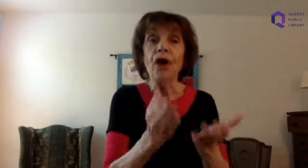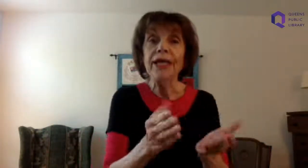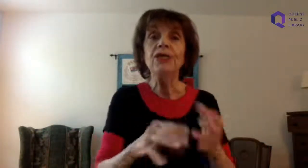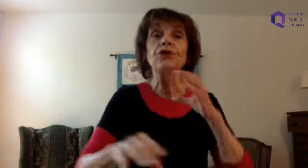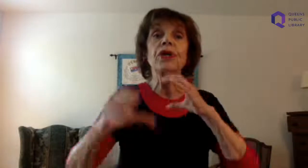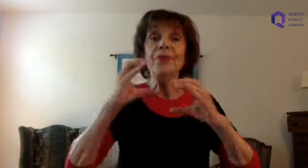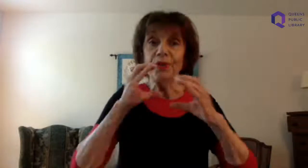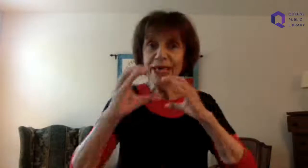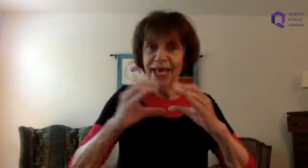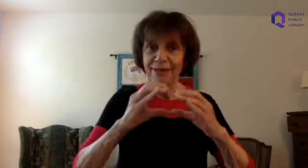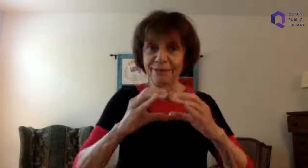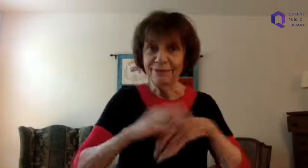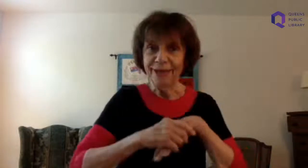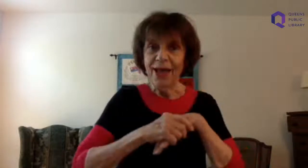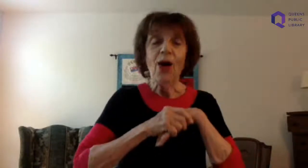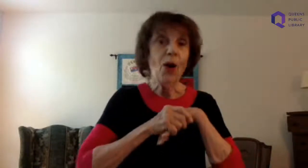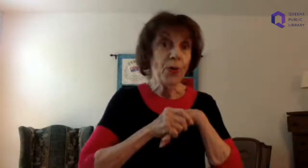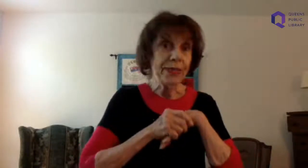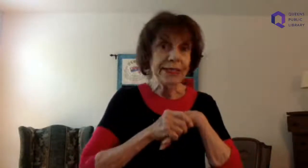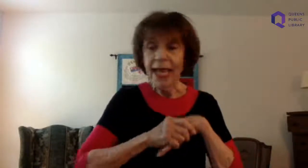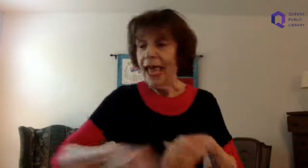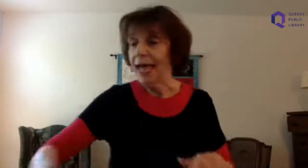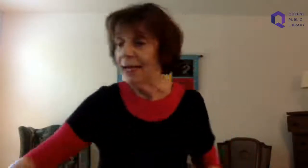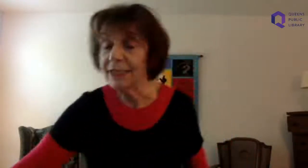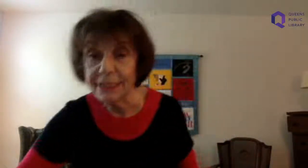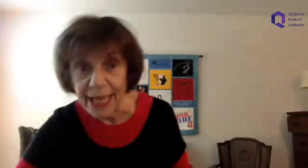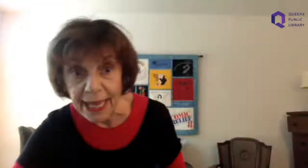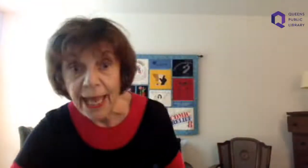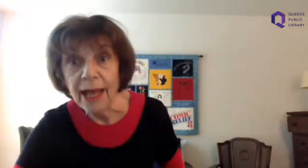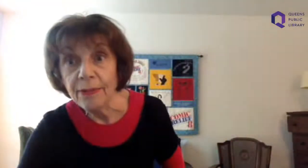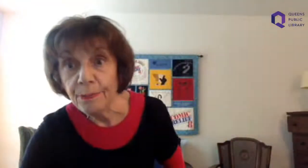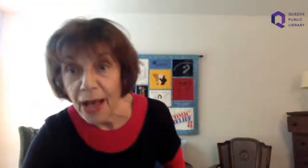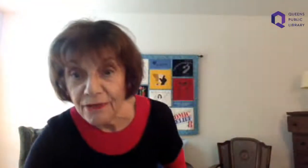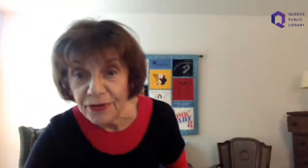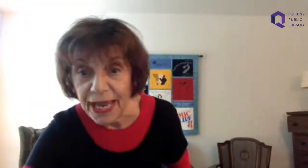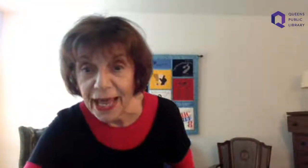trying to communicate? Always. And I'll say bye for now